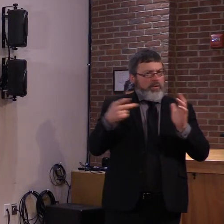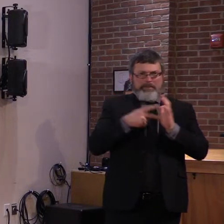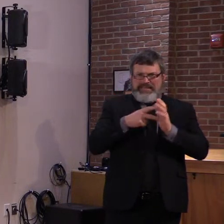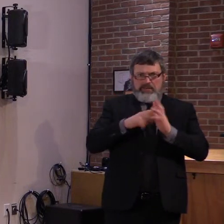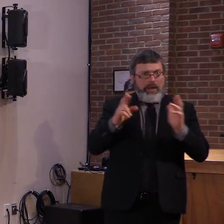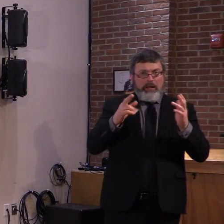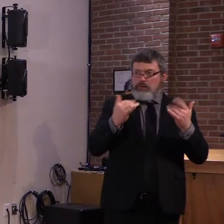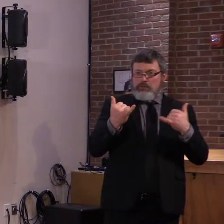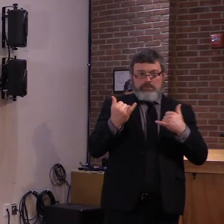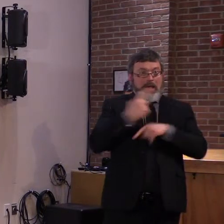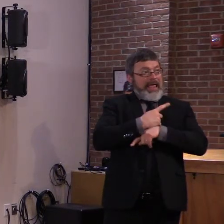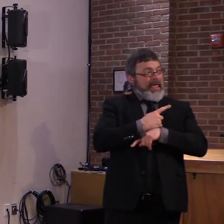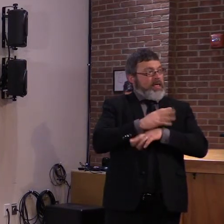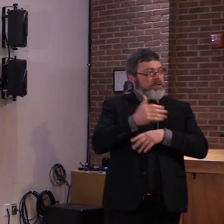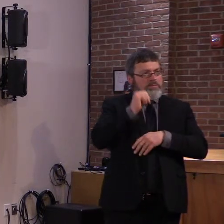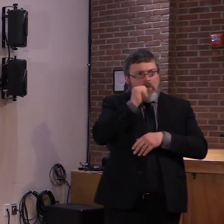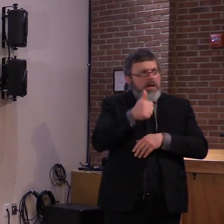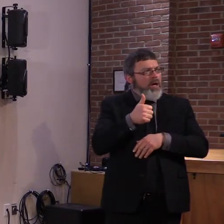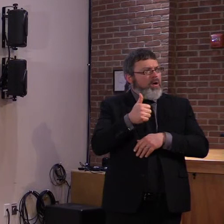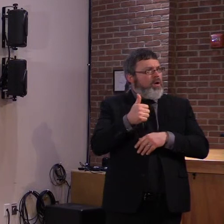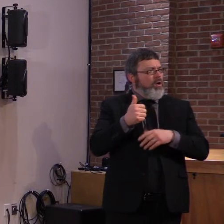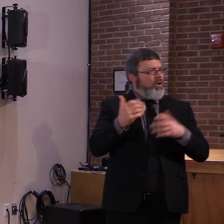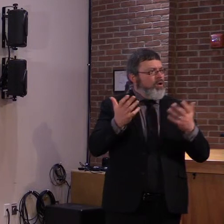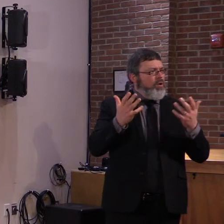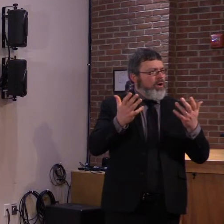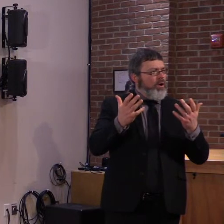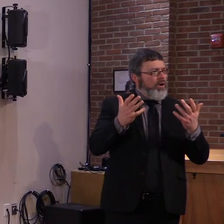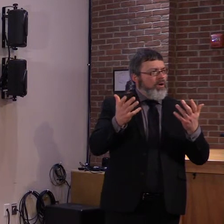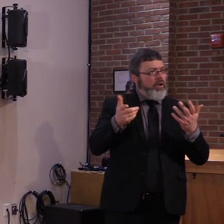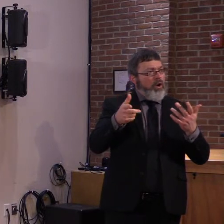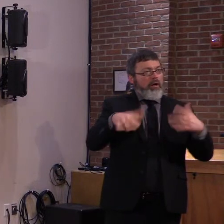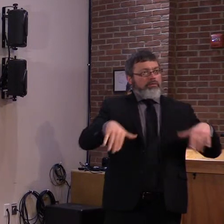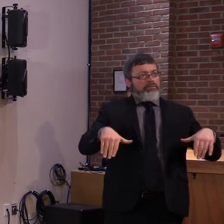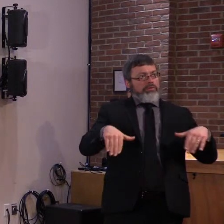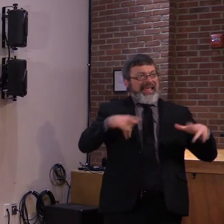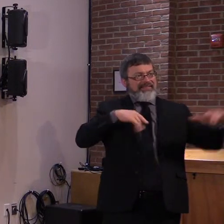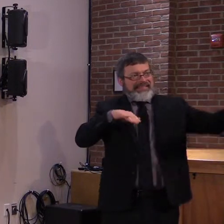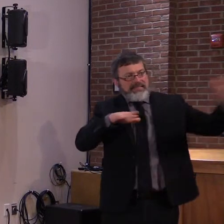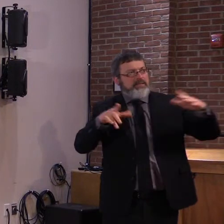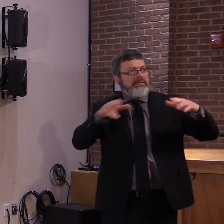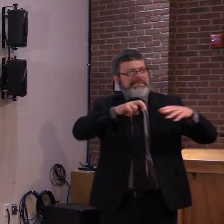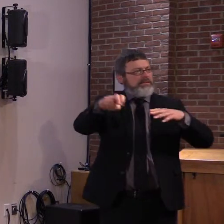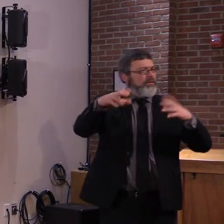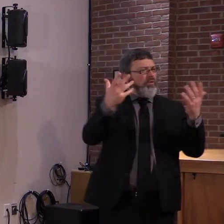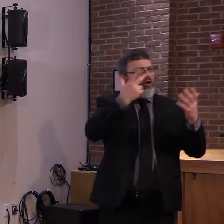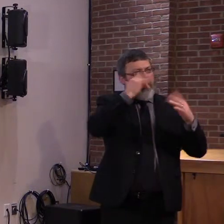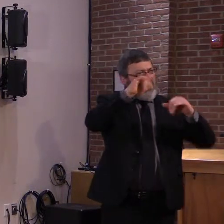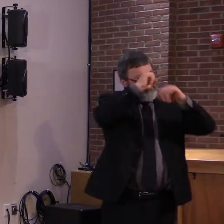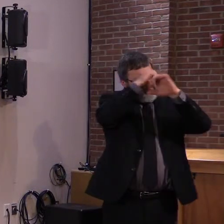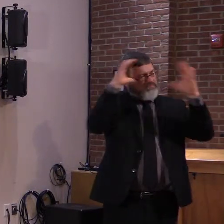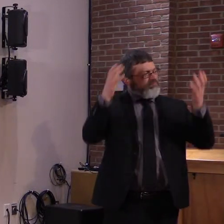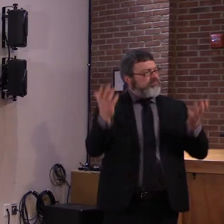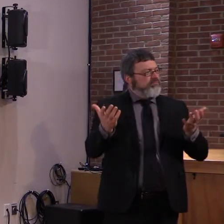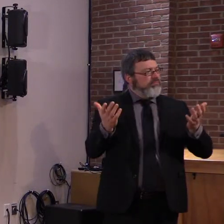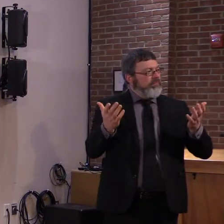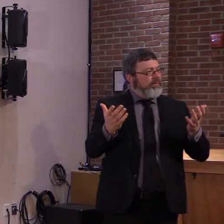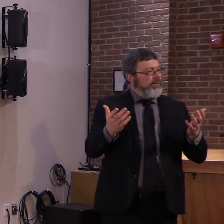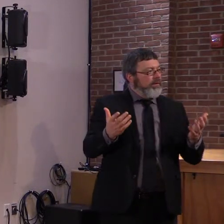be done into homes? Well, I'm hoping when I say immediately, as soon as they're needed in various homes.